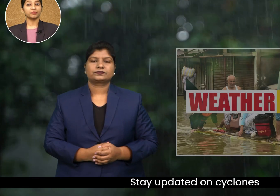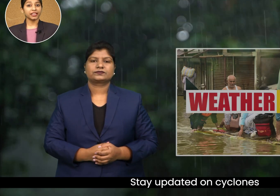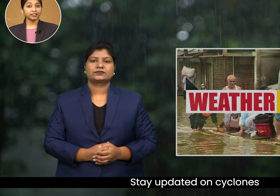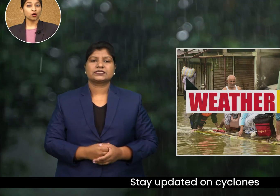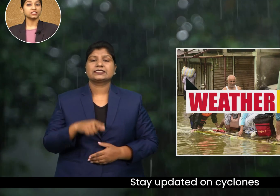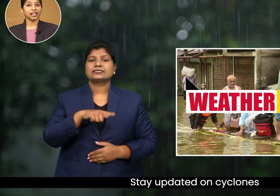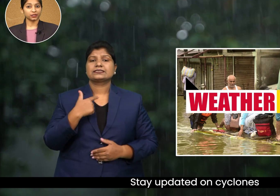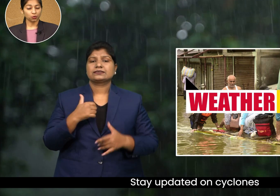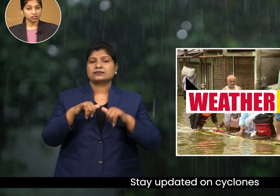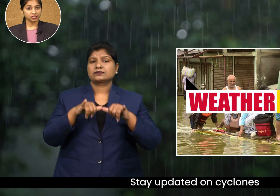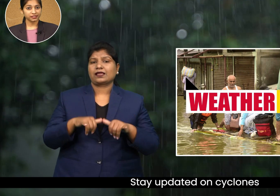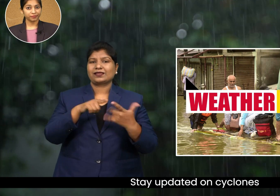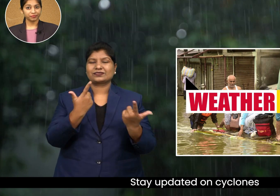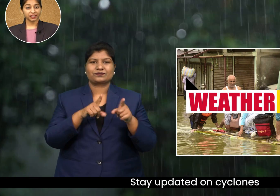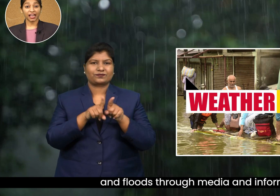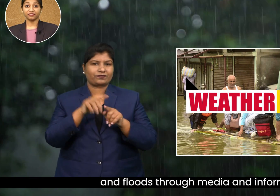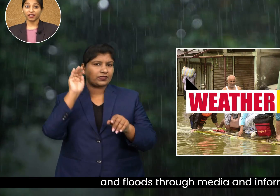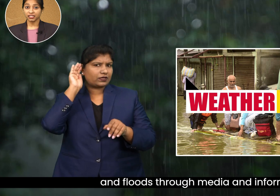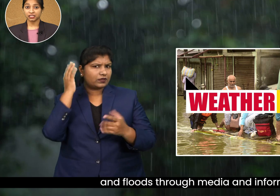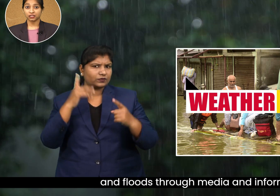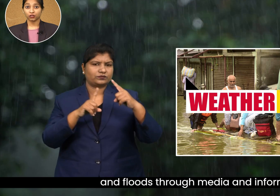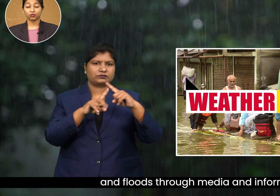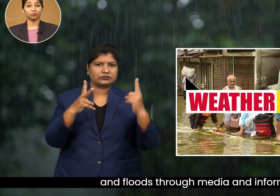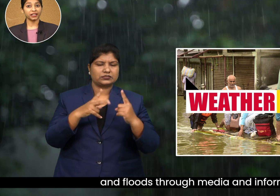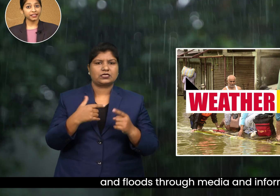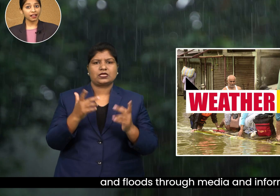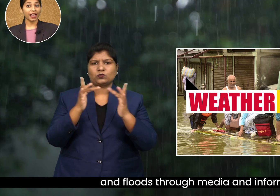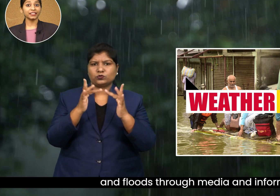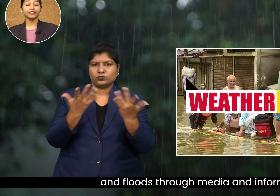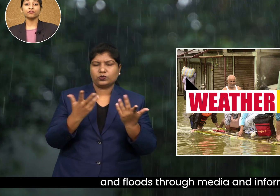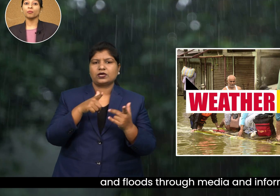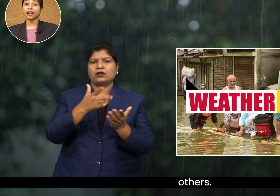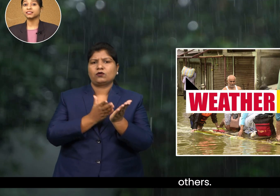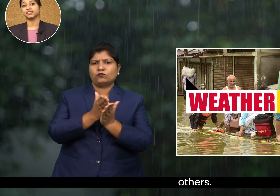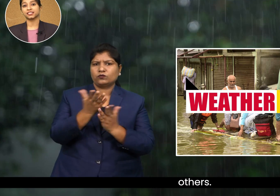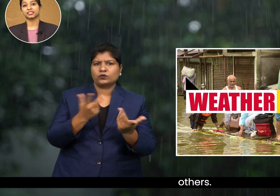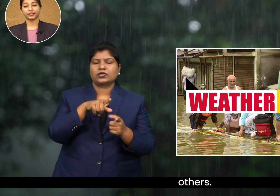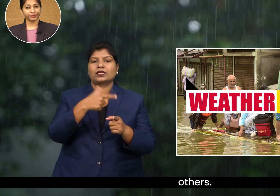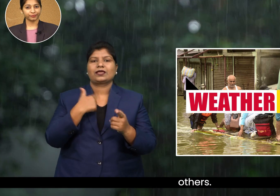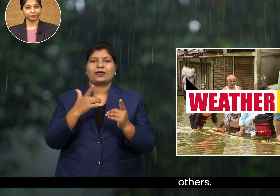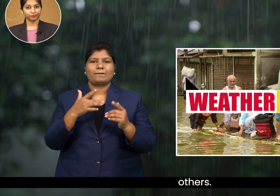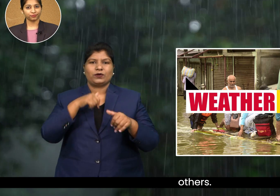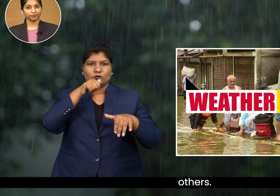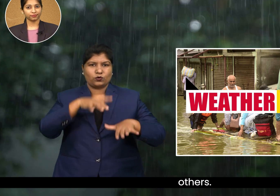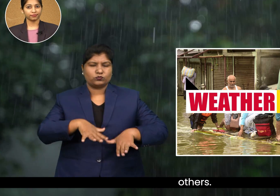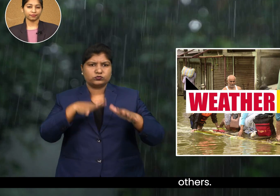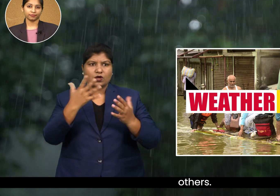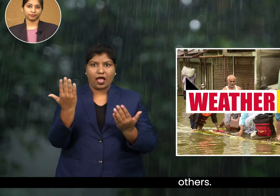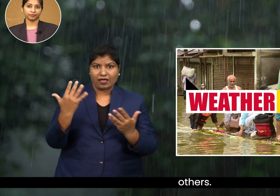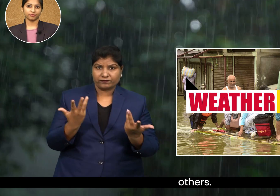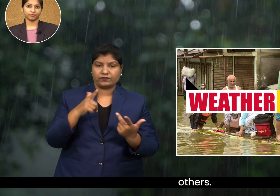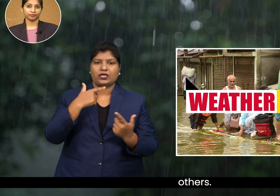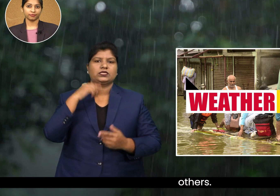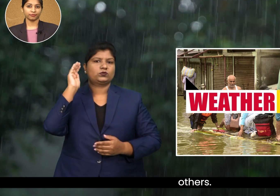Stay updated on cyclones and floods through media and inform others.